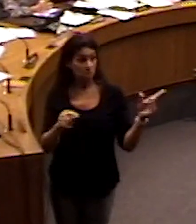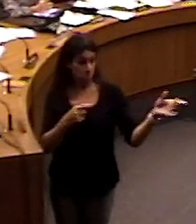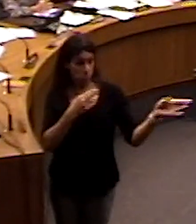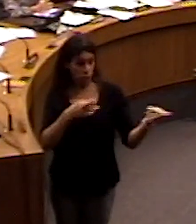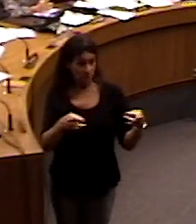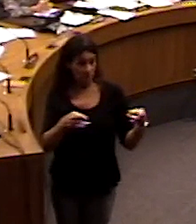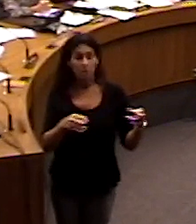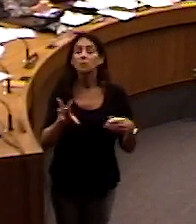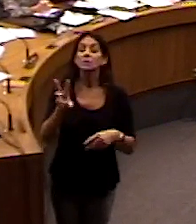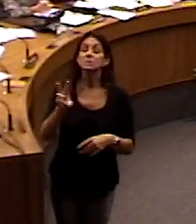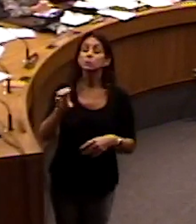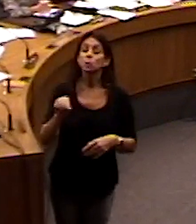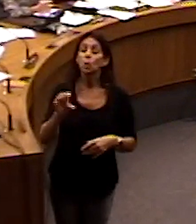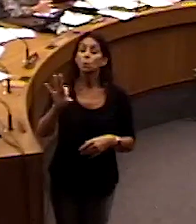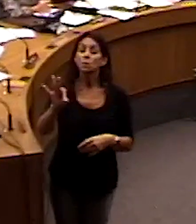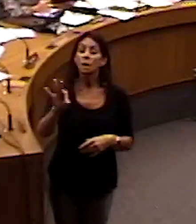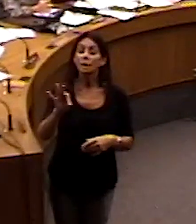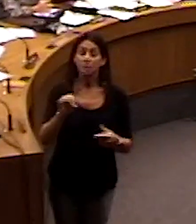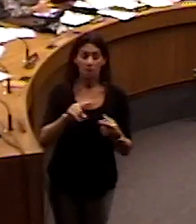ahead.